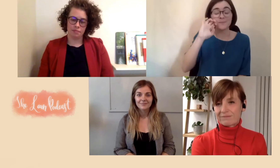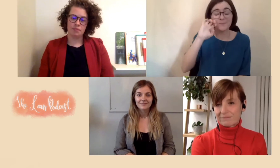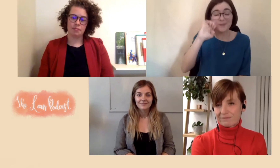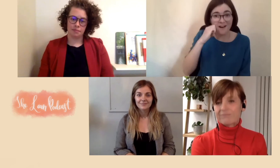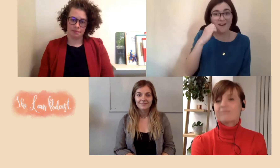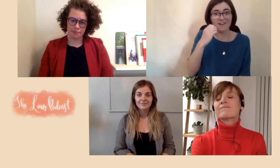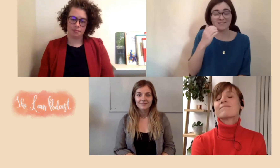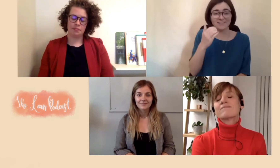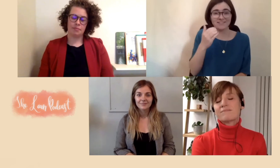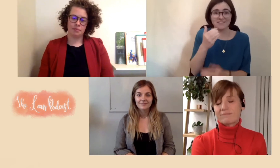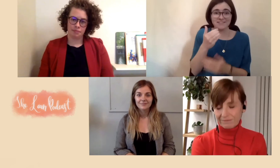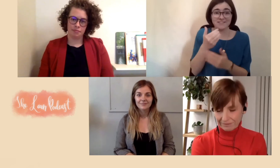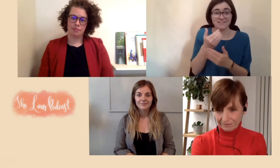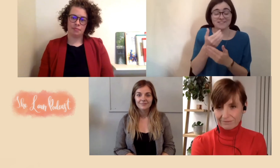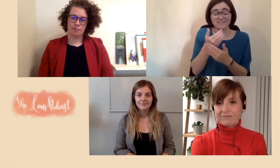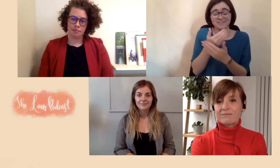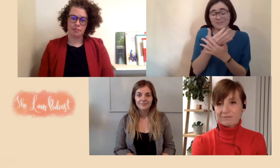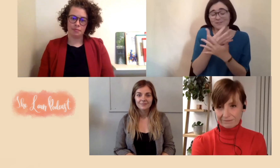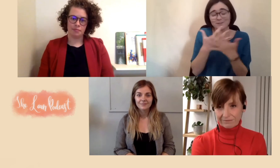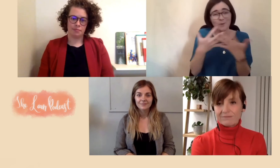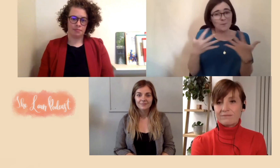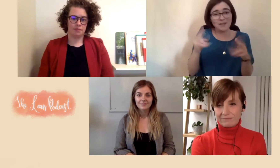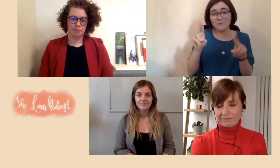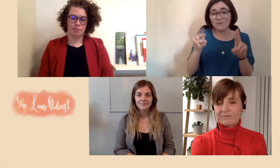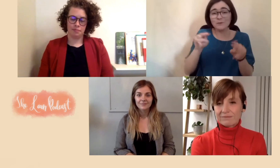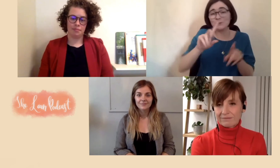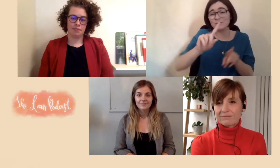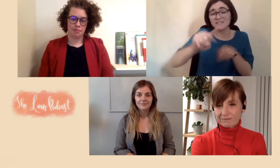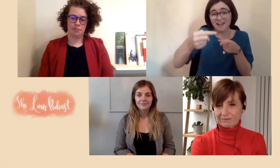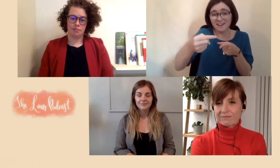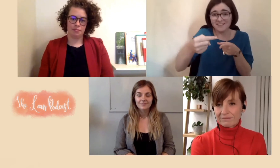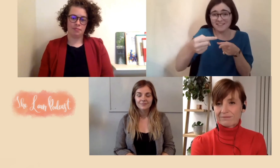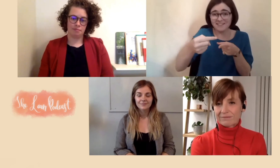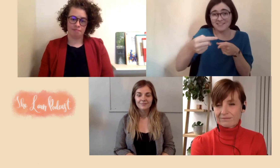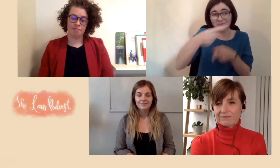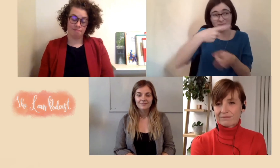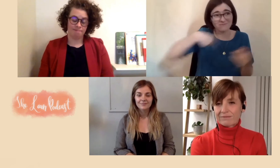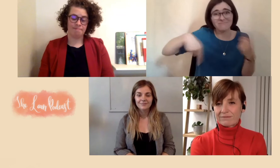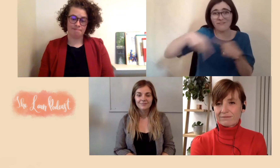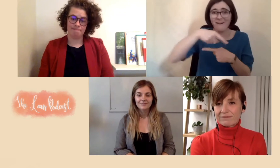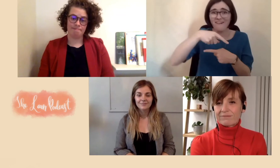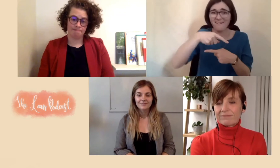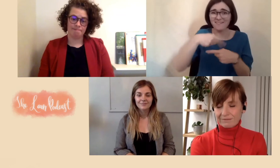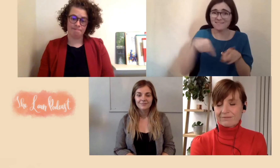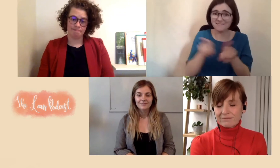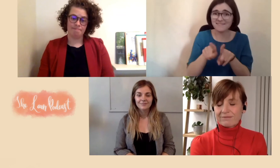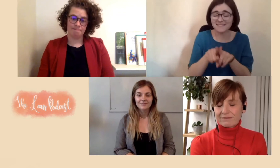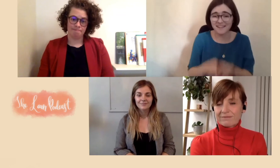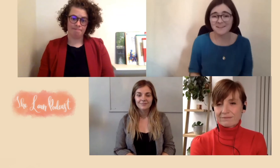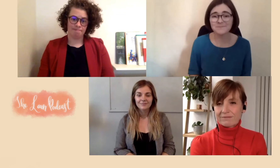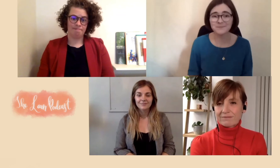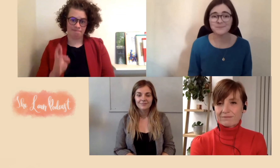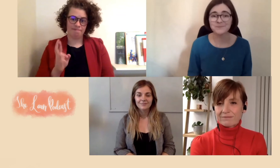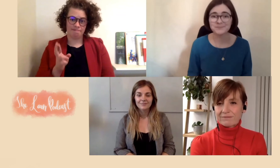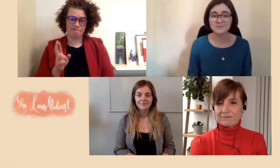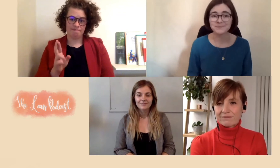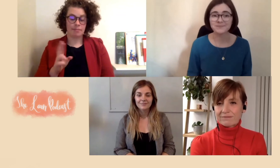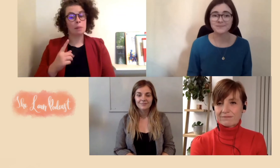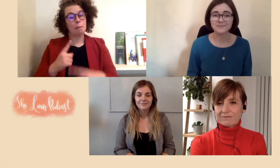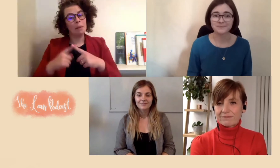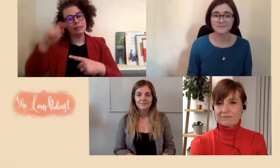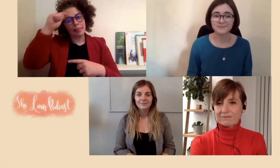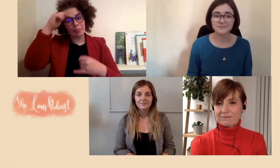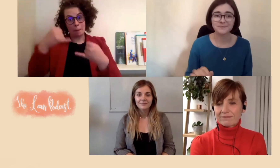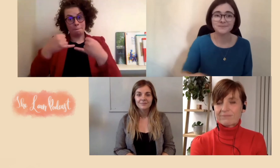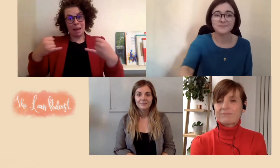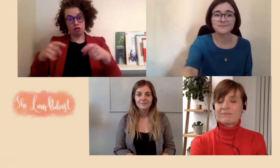have, and we're all facing them. Yeah. And I mean, I think the boundaries are also moving and shifting. Like at the very beginning of all